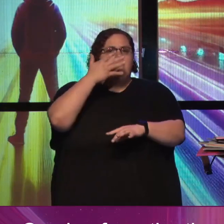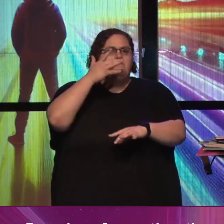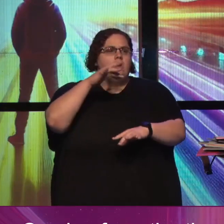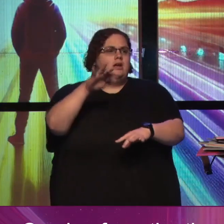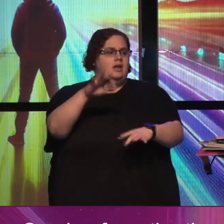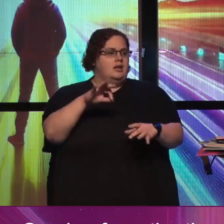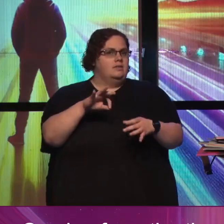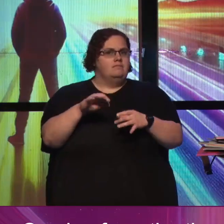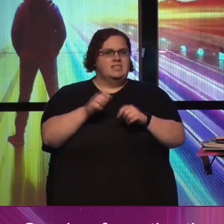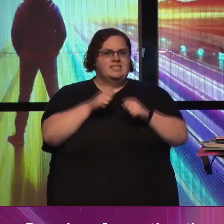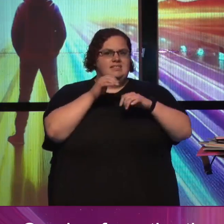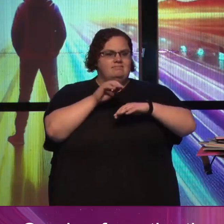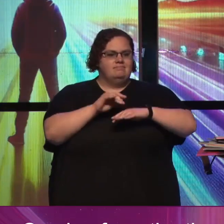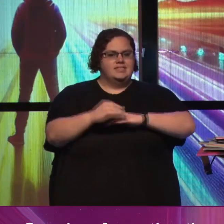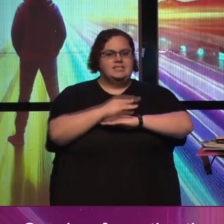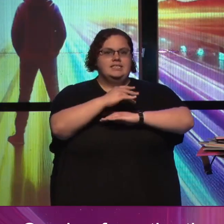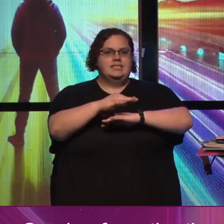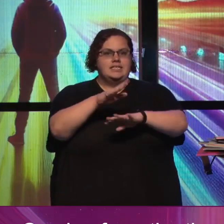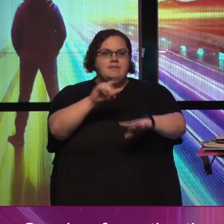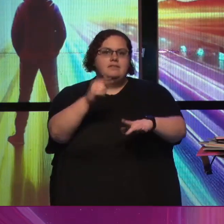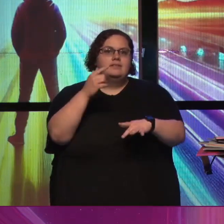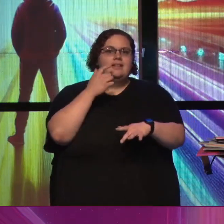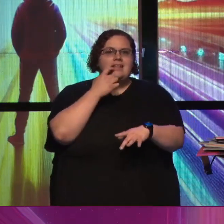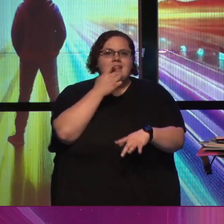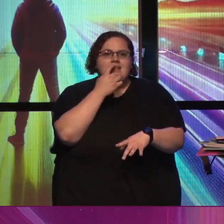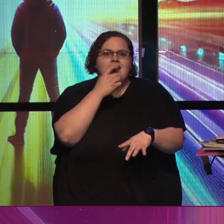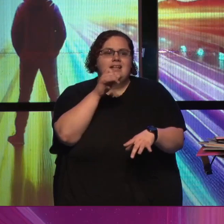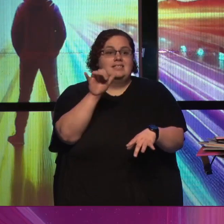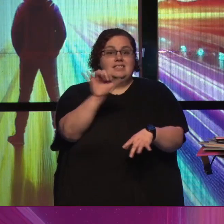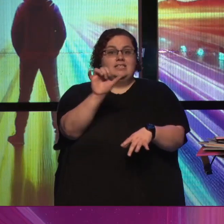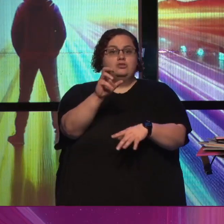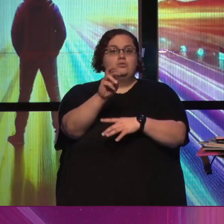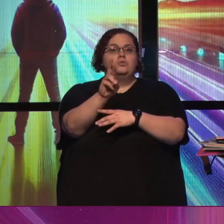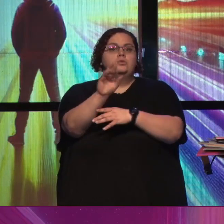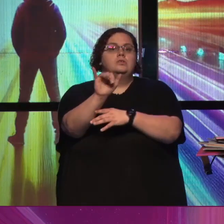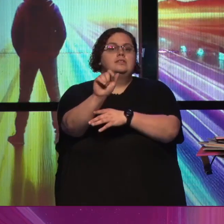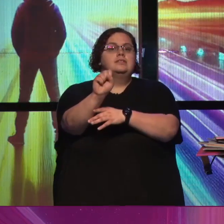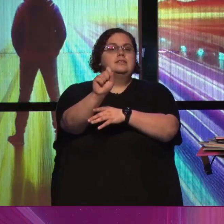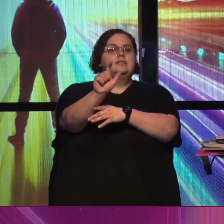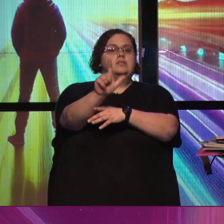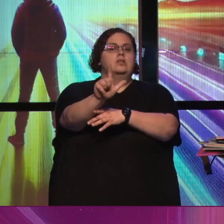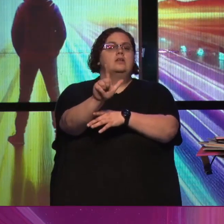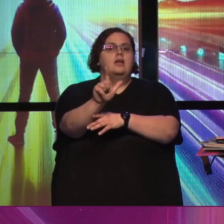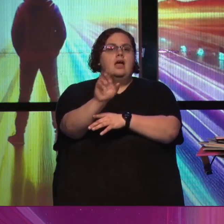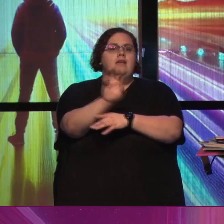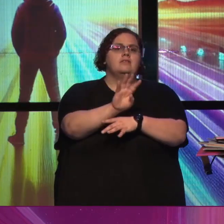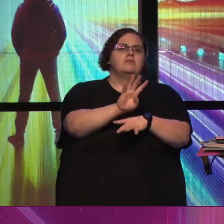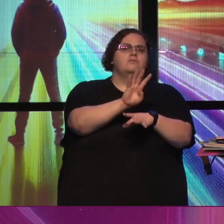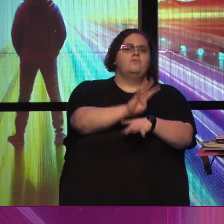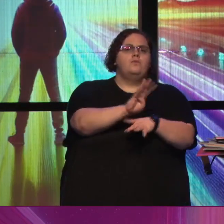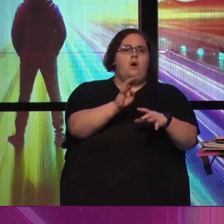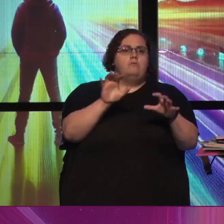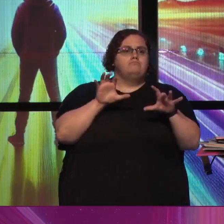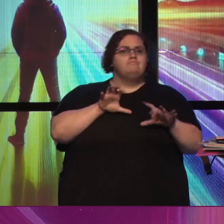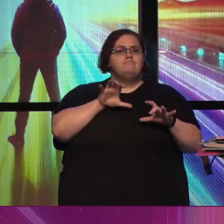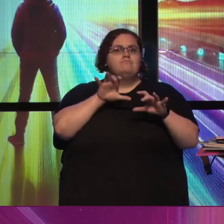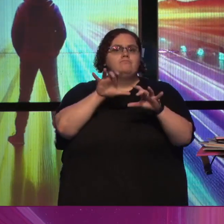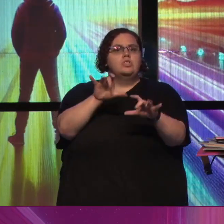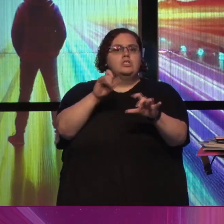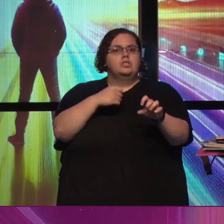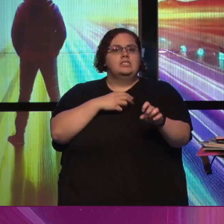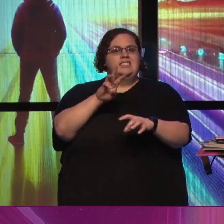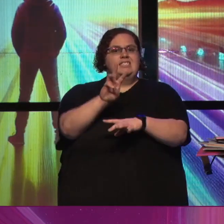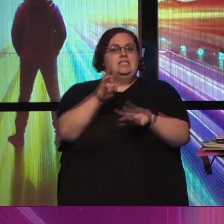like a sea of glass, like crystal. And then it says later on, the 4 living creatures, each of them with 6 wings, are full of eyes all around.